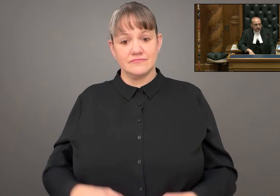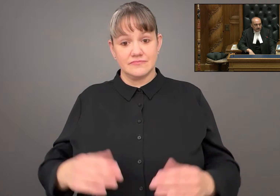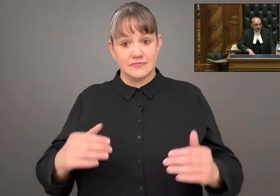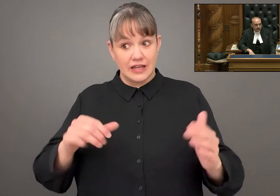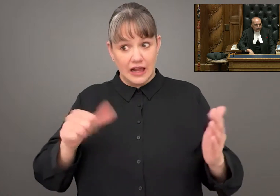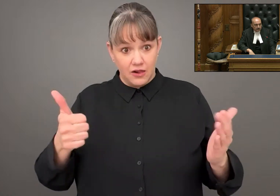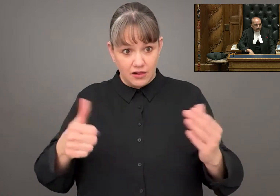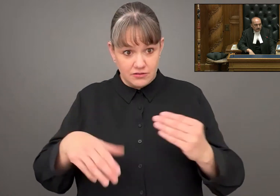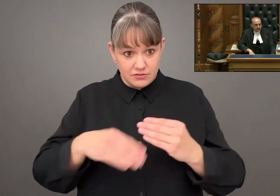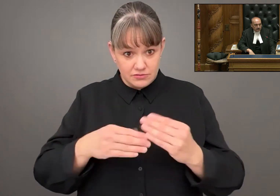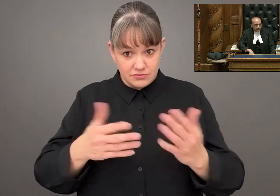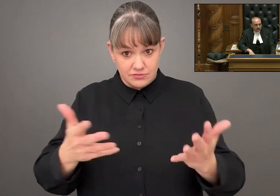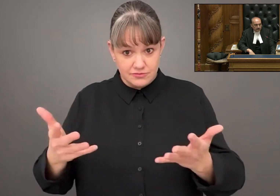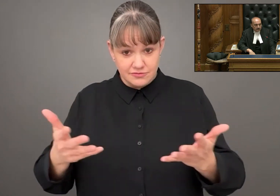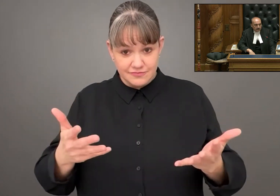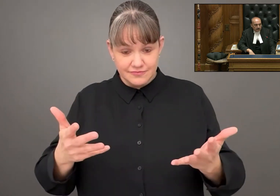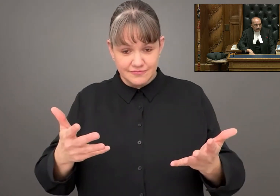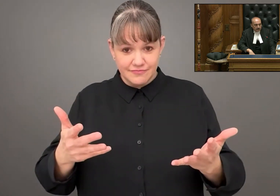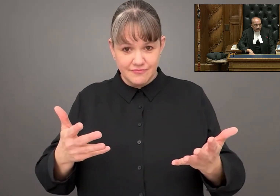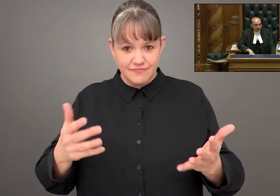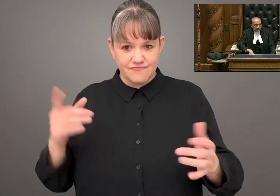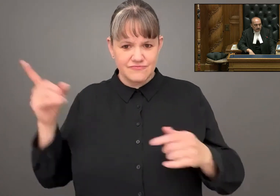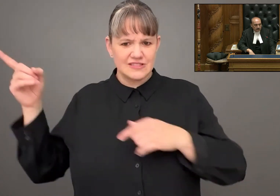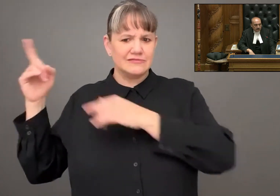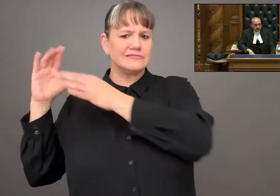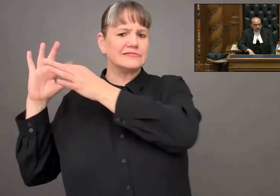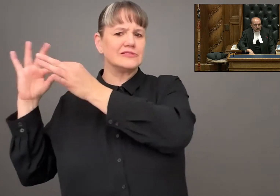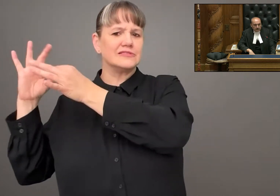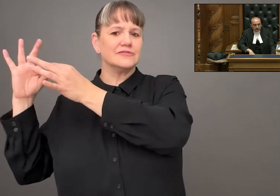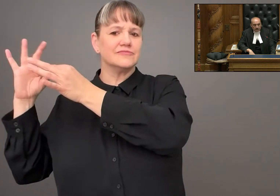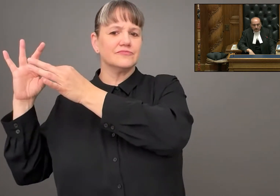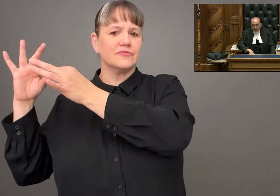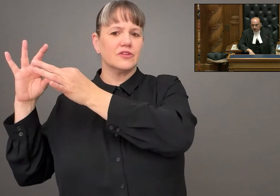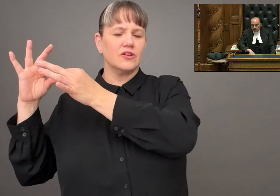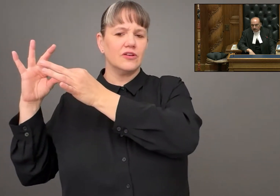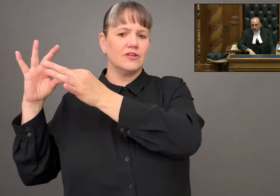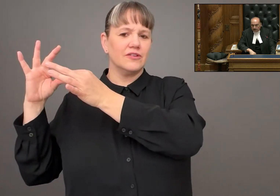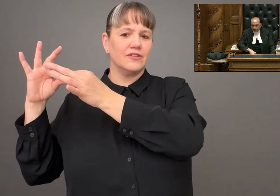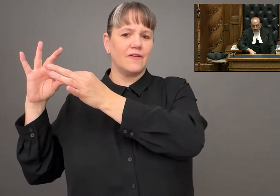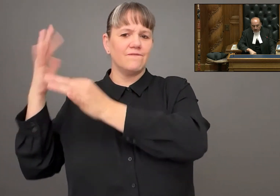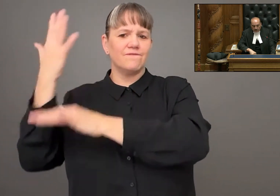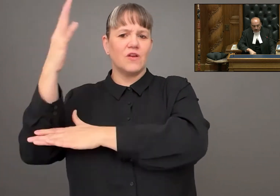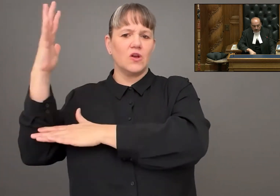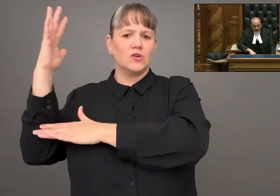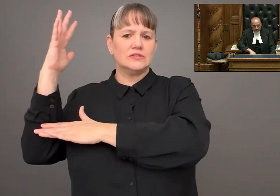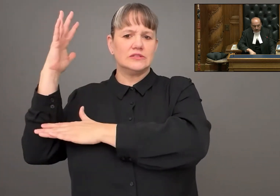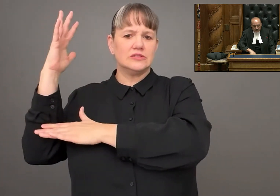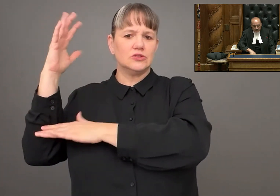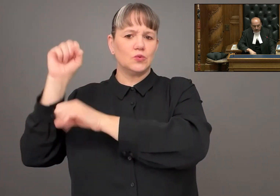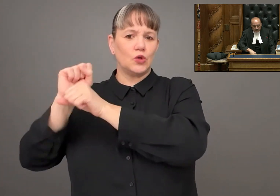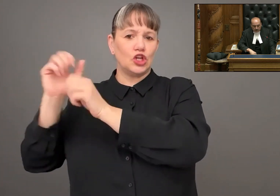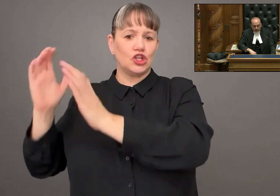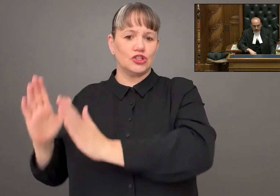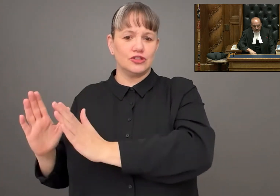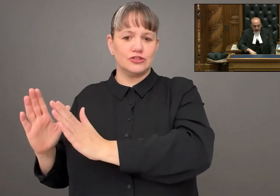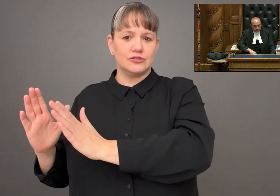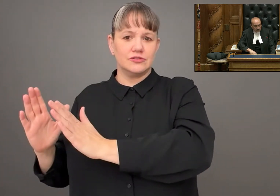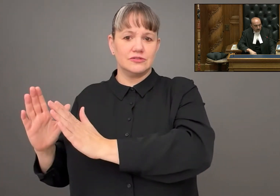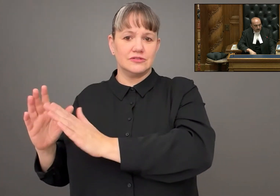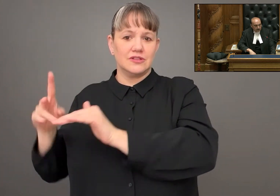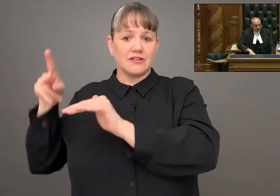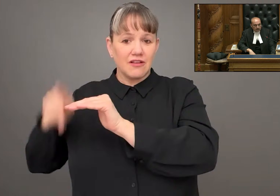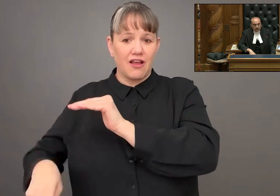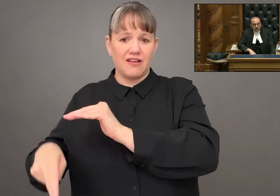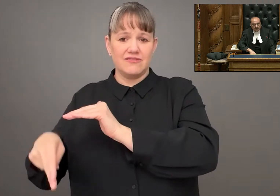Forestry workers just got another gut punch of uncertainty this weekend, and workers can't handle anymore. In my riding alone, in the last